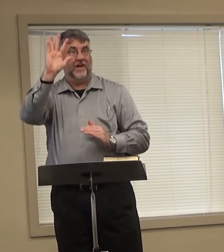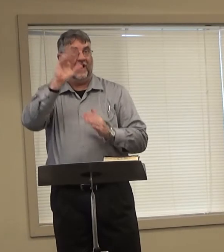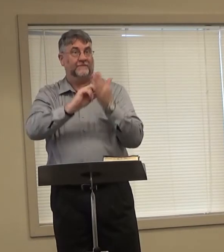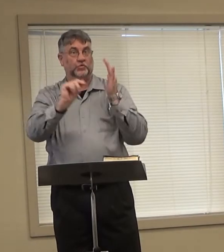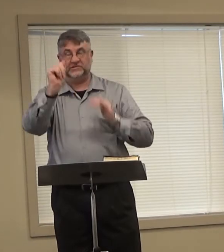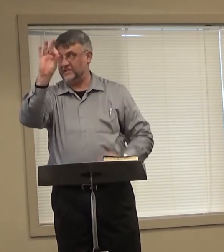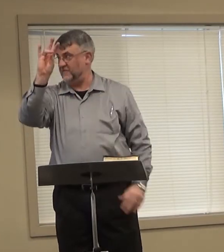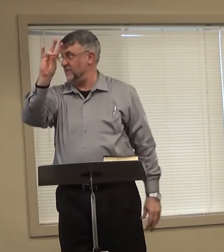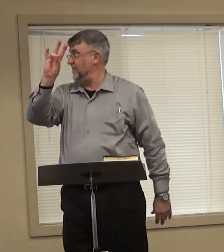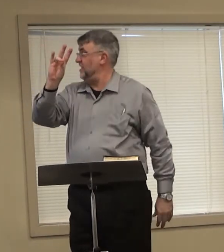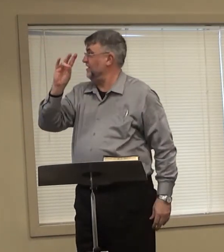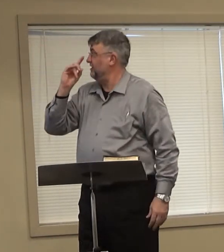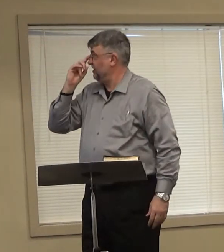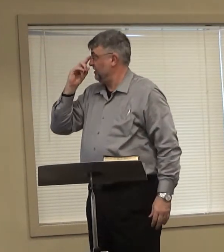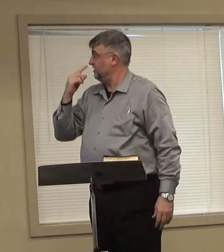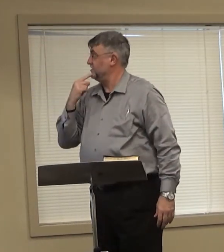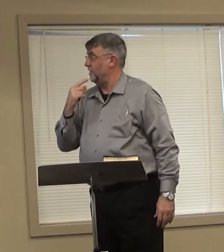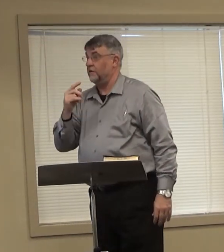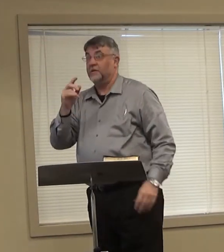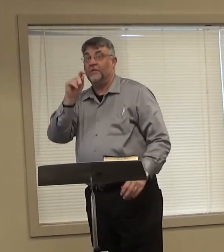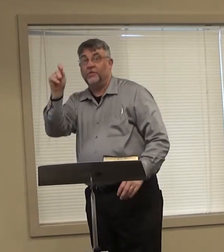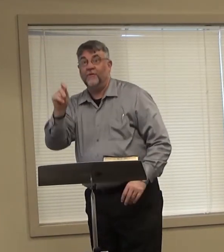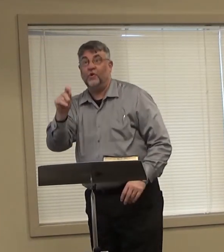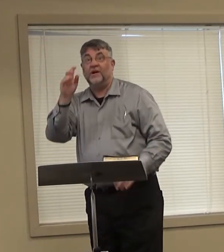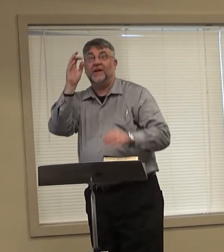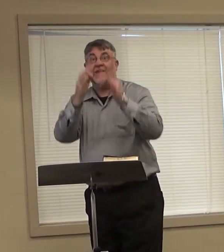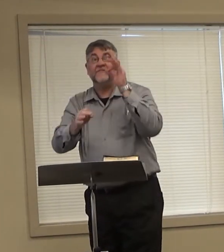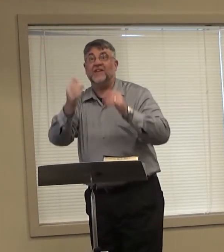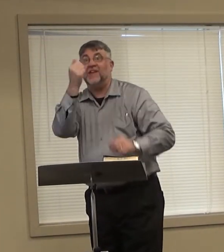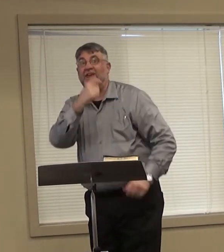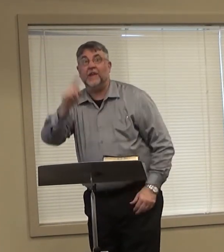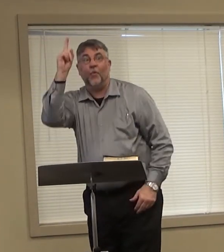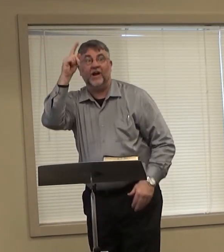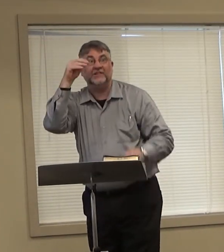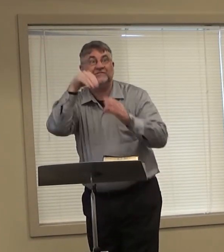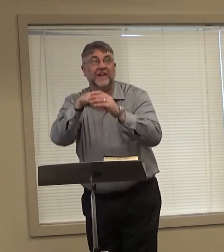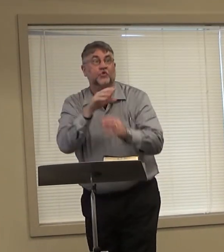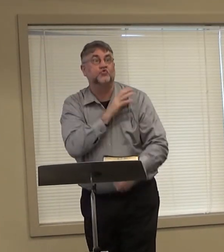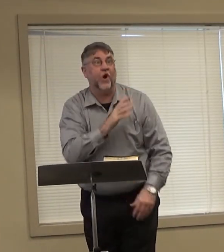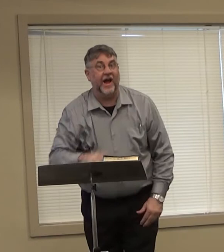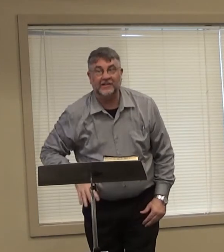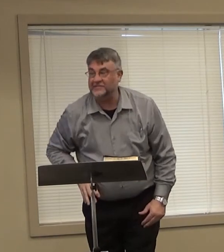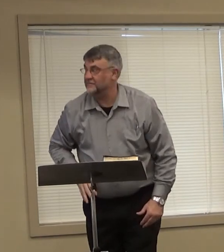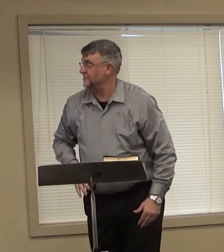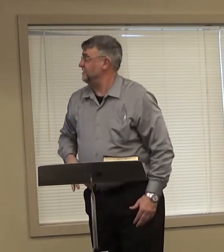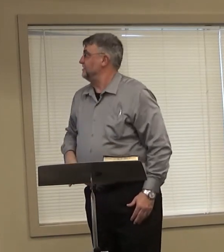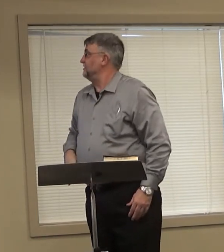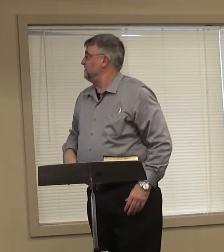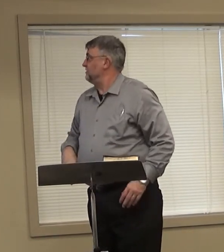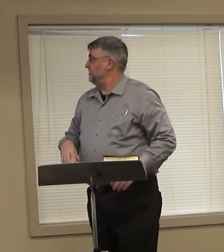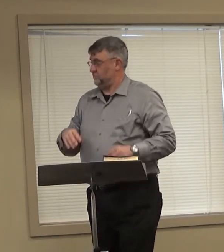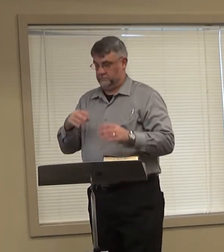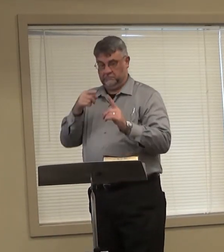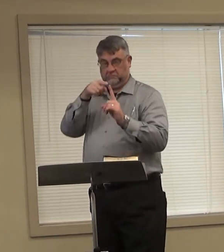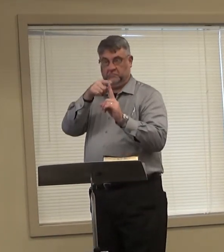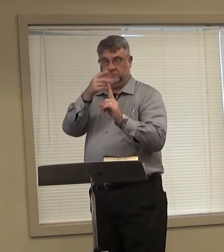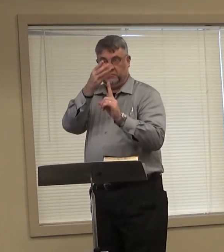This is found in 2 Corinthians 5.17. It says here, therefore, if anyone is in